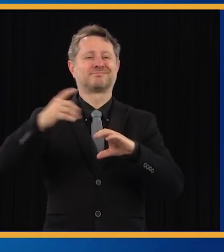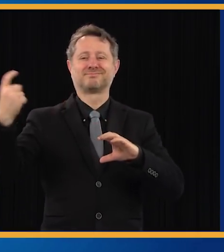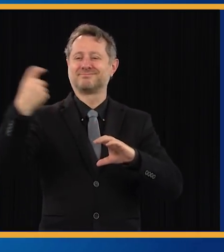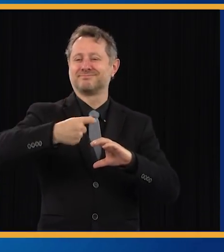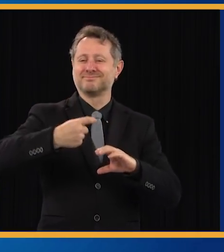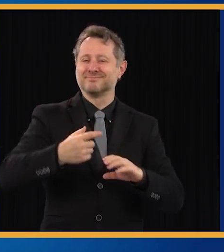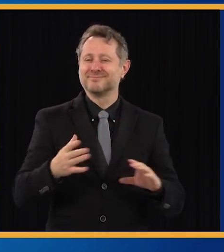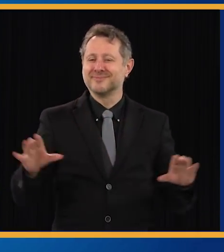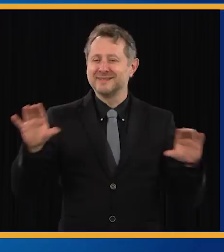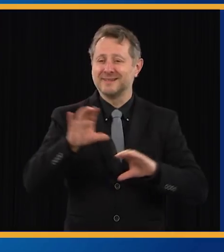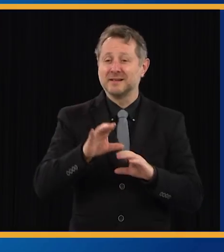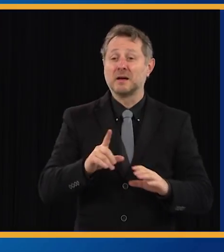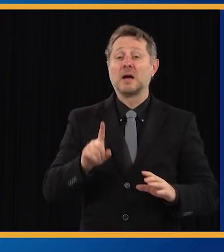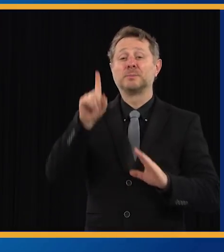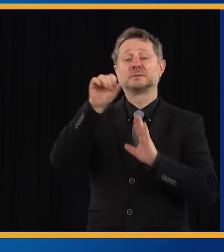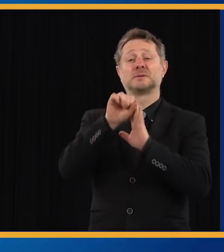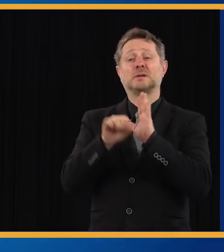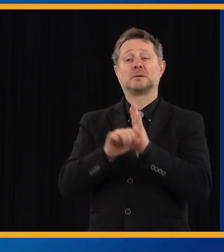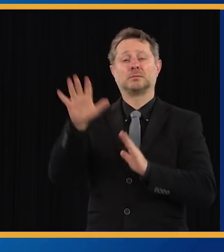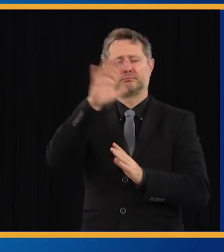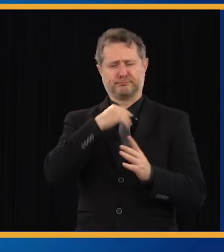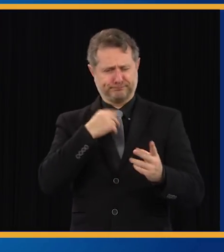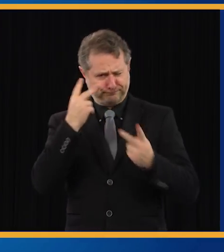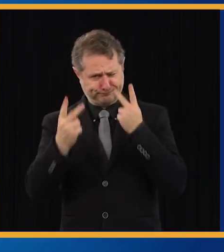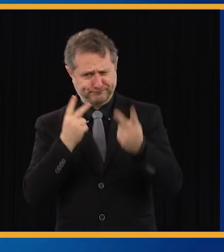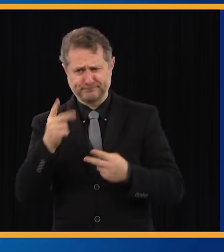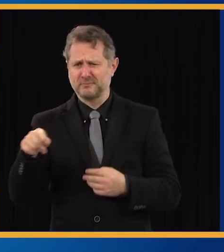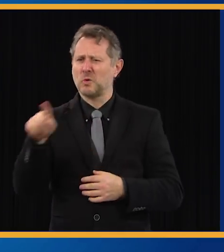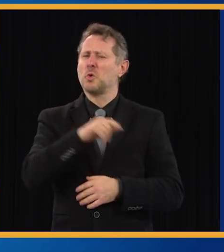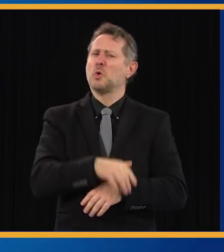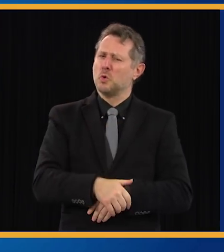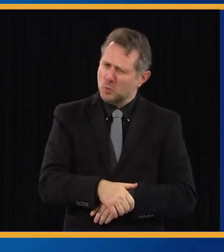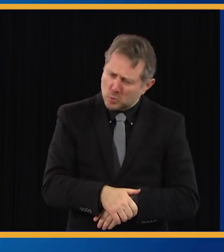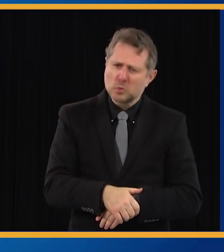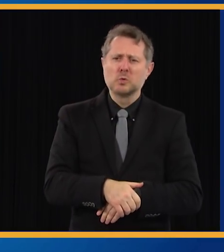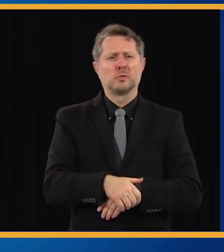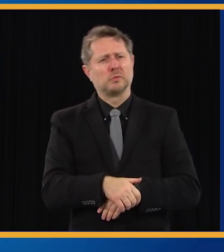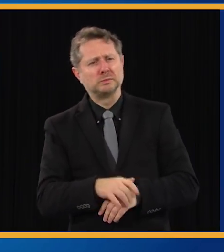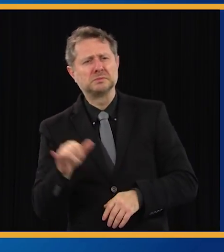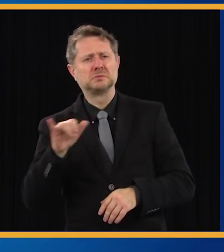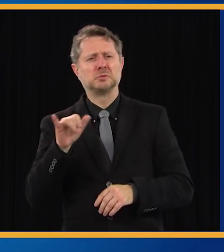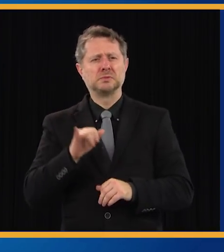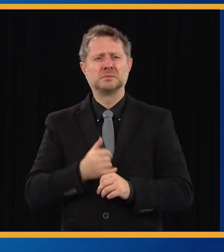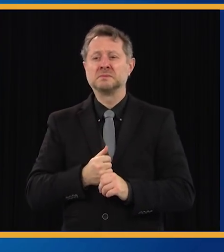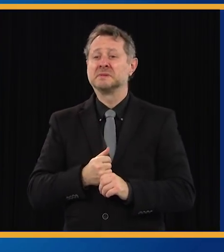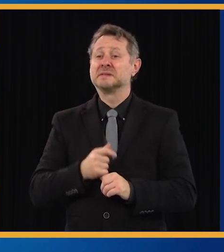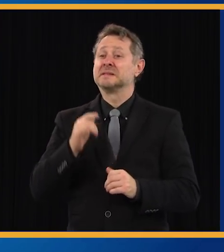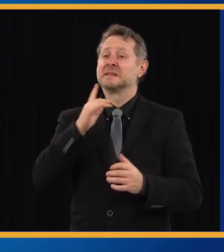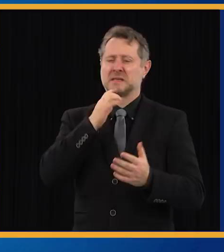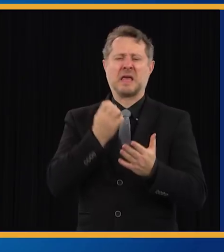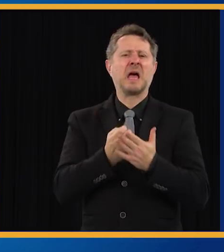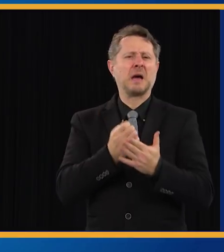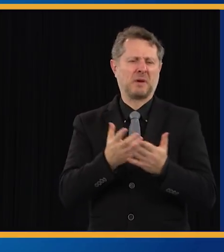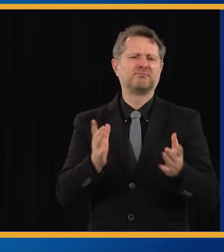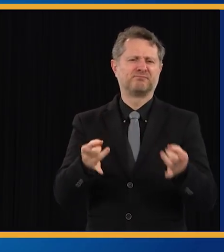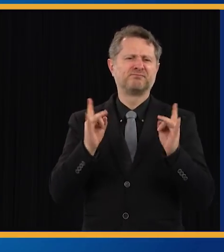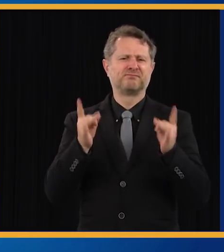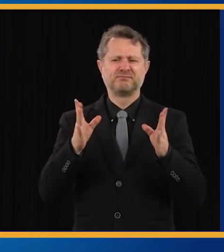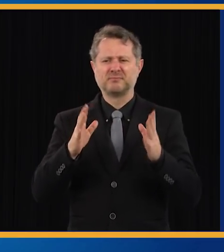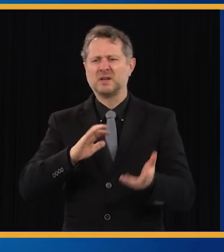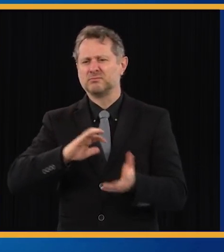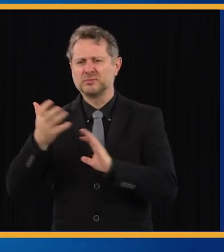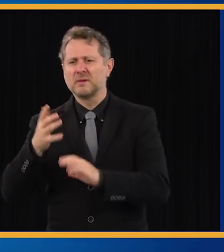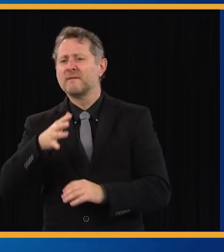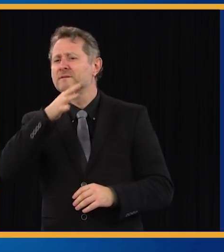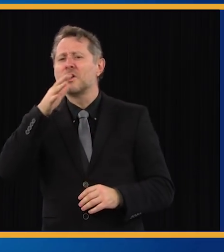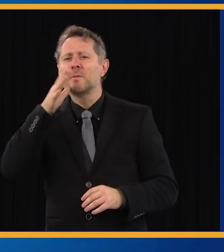upstate where, because the markets are so roiled, some farm cooperatives